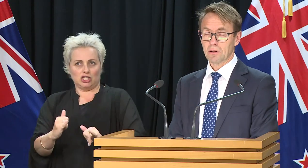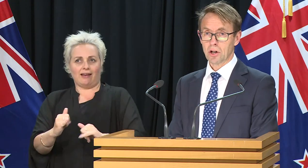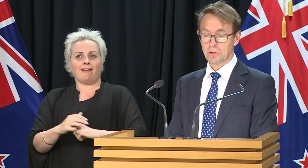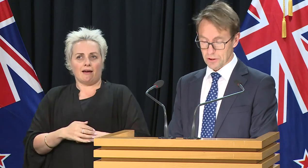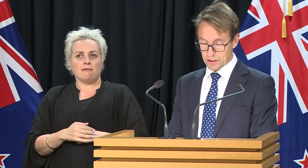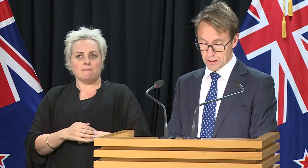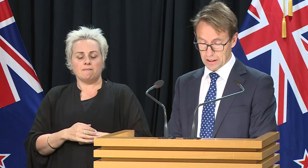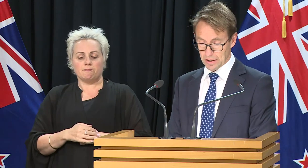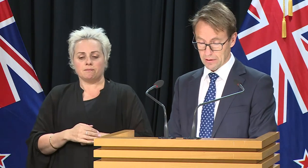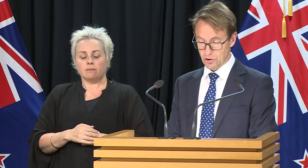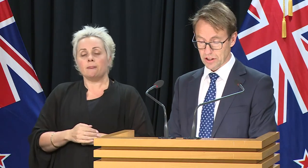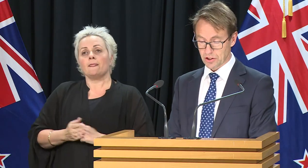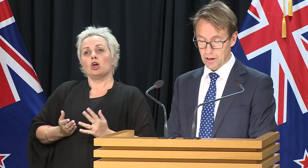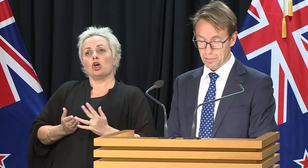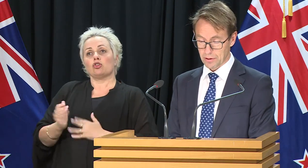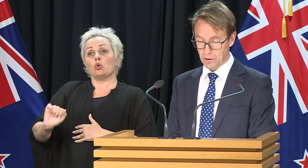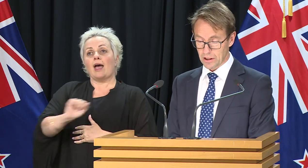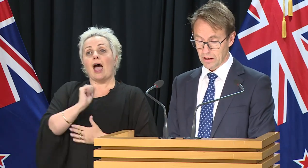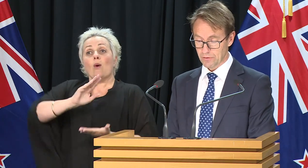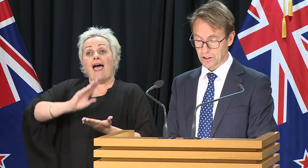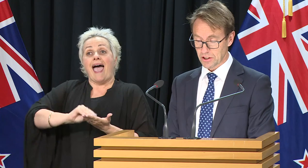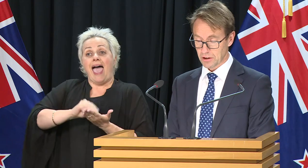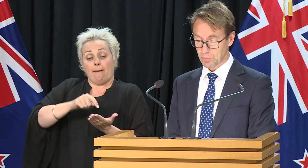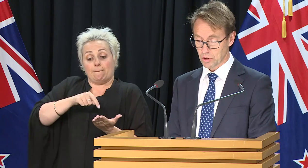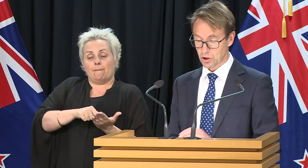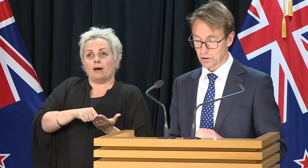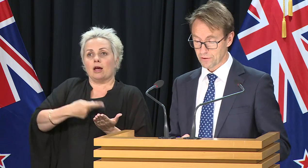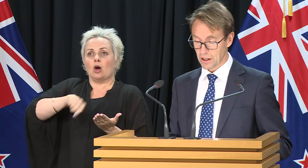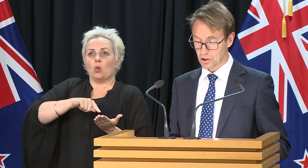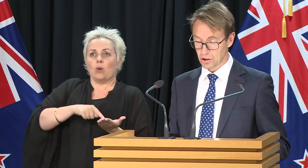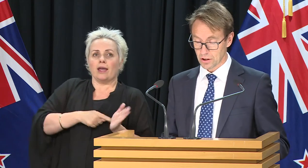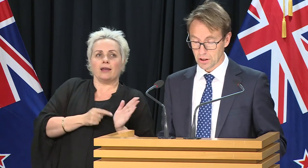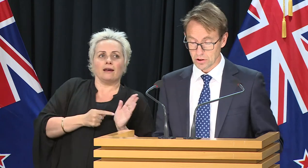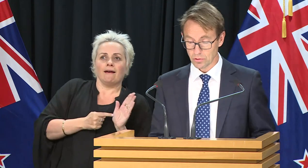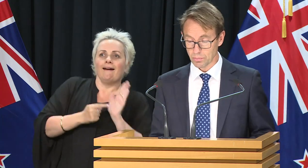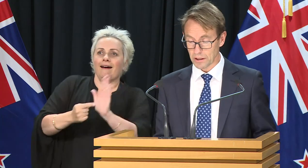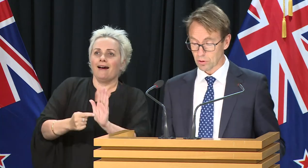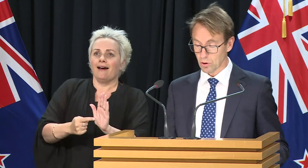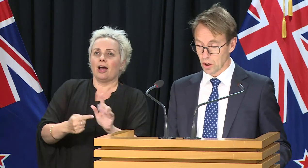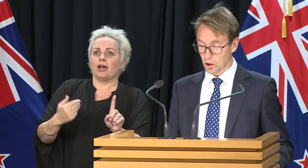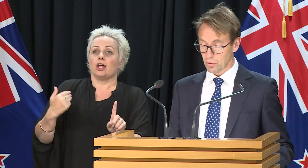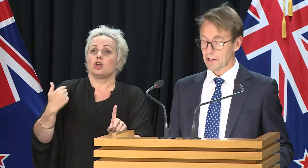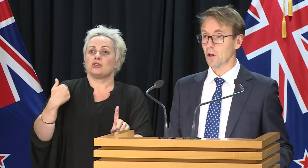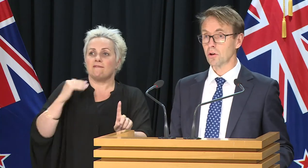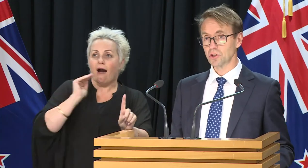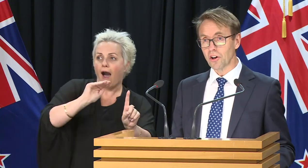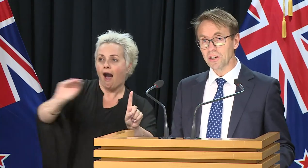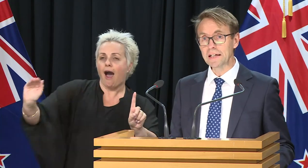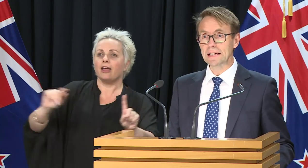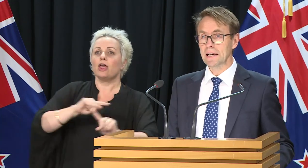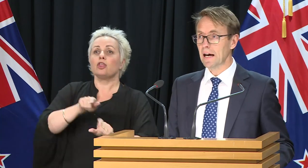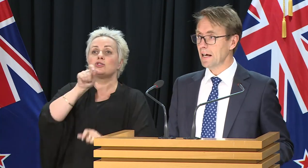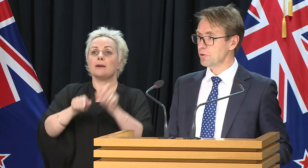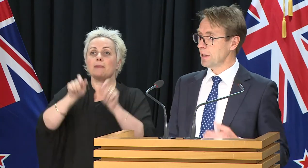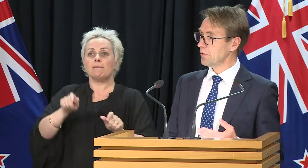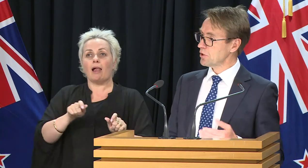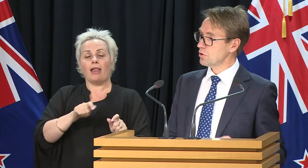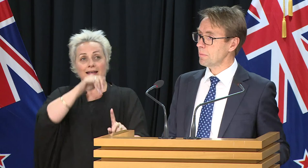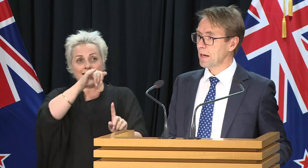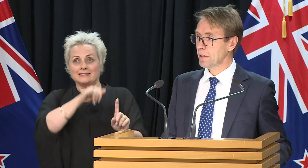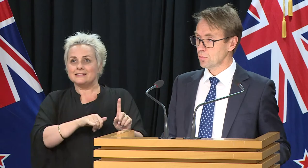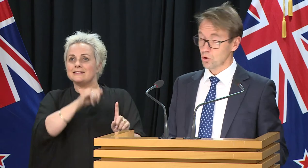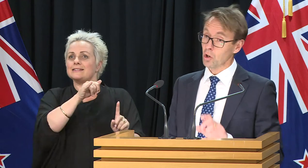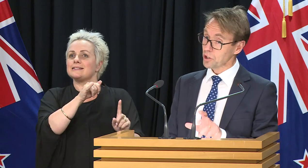Through our COVID tracer app, we have sent out a push notification to people who had logged on and been